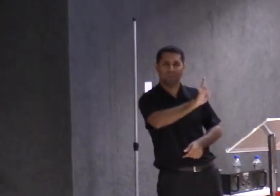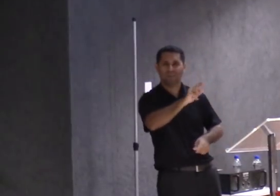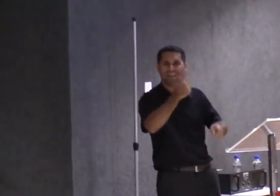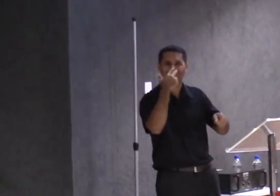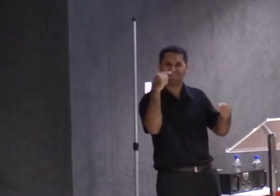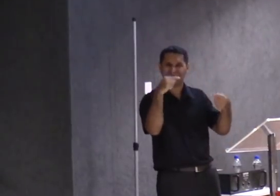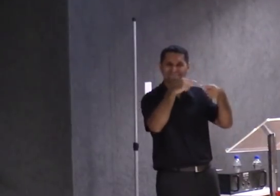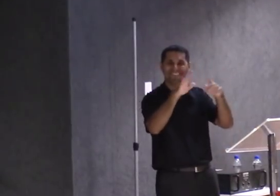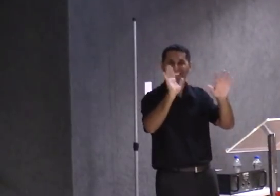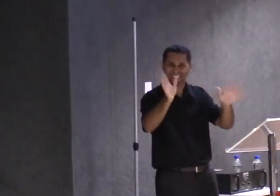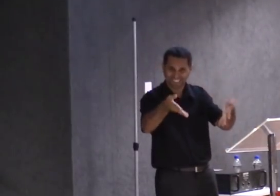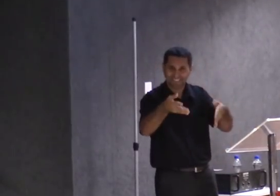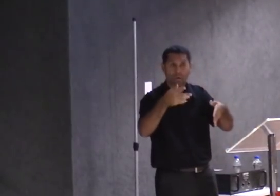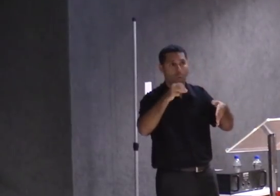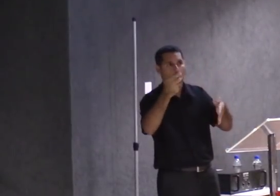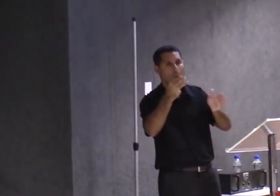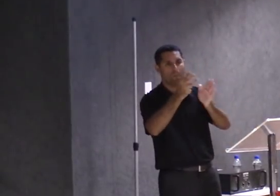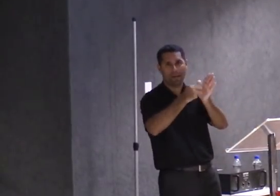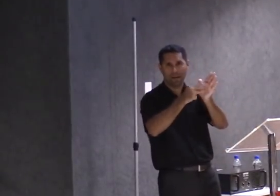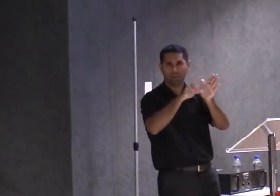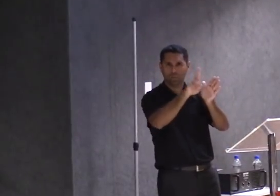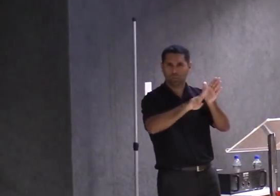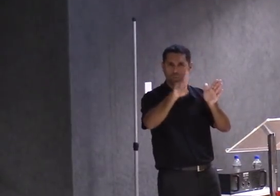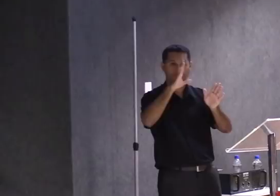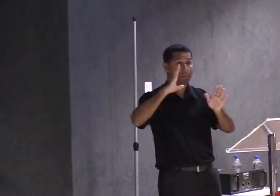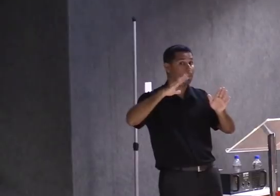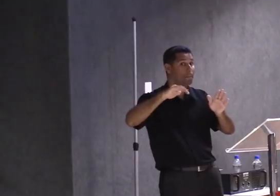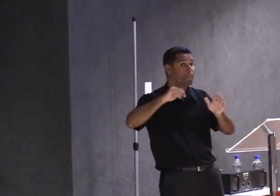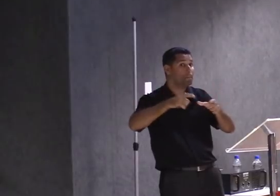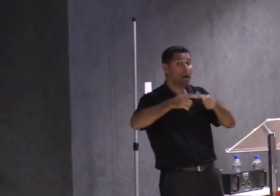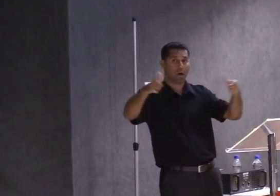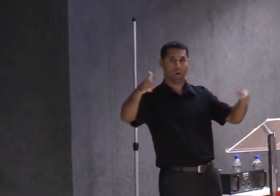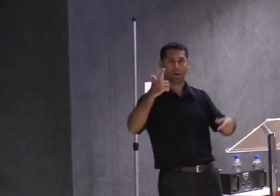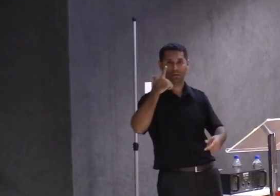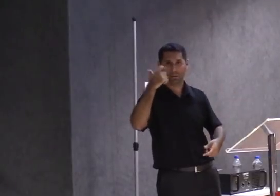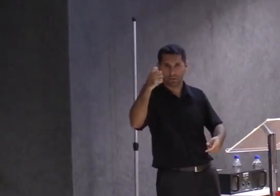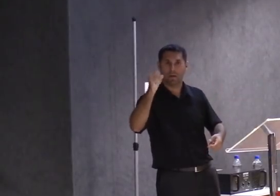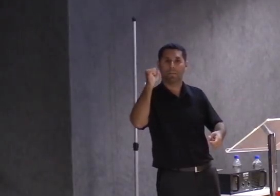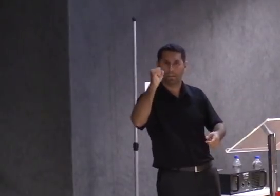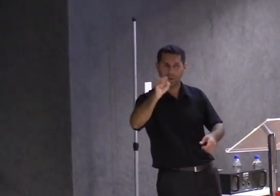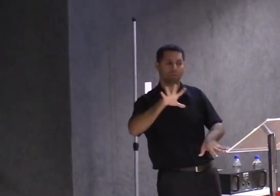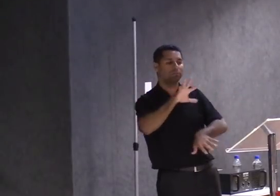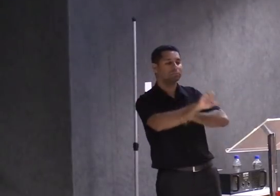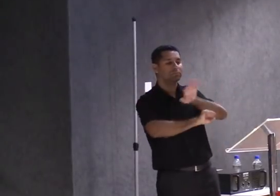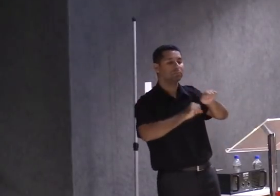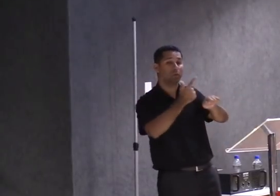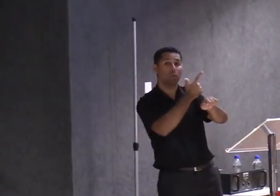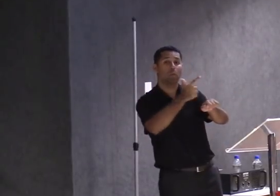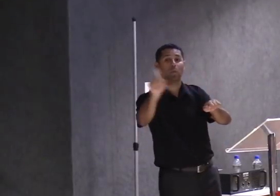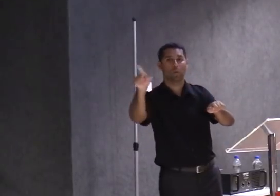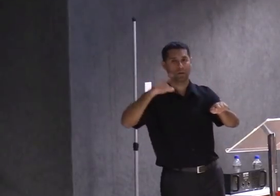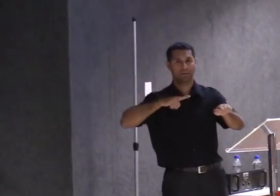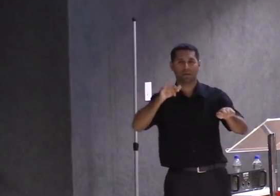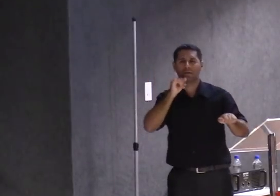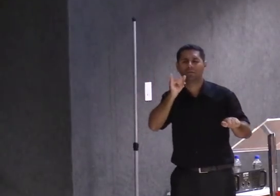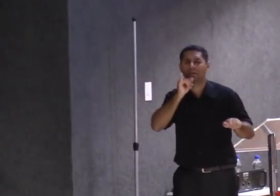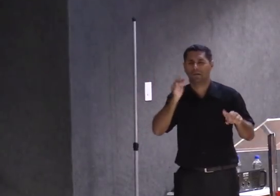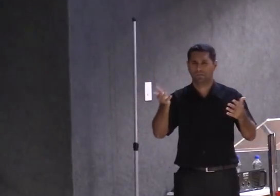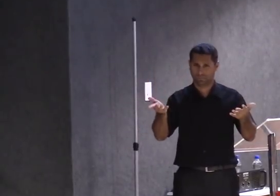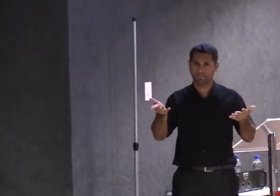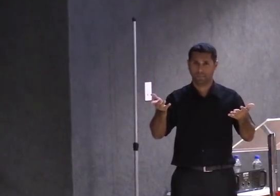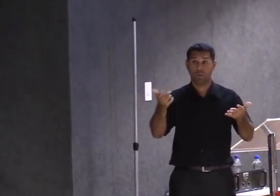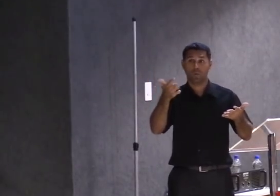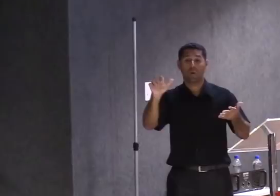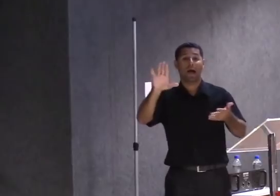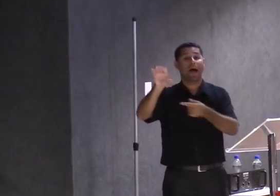nome que algum método que você tenha o maior interesse, é interessante buscar outros exemplos,